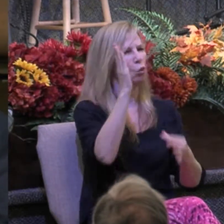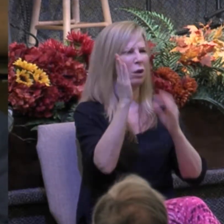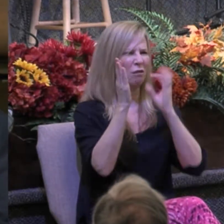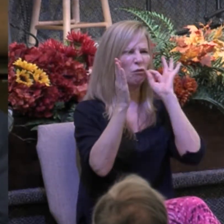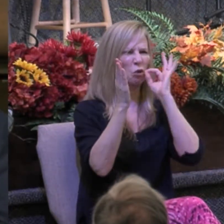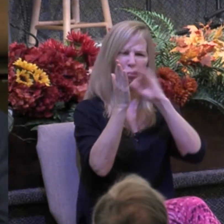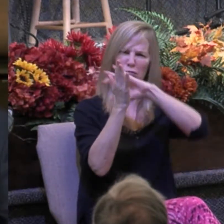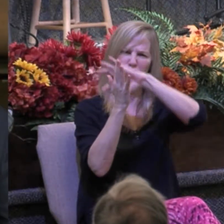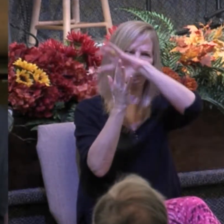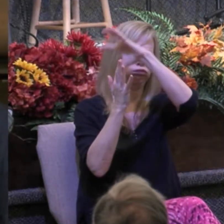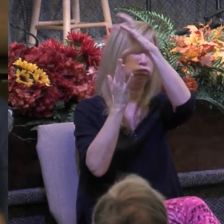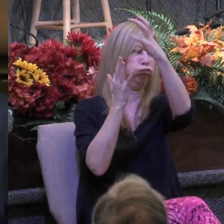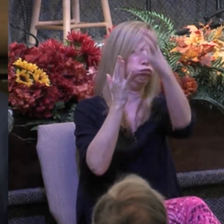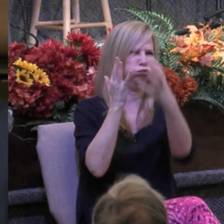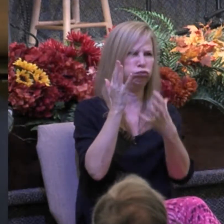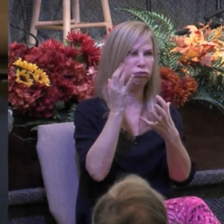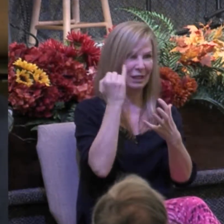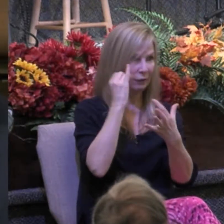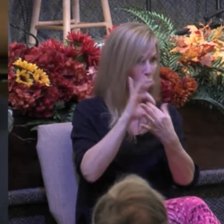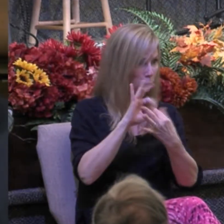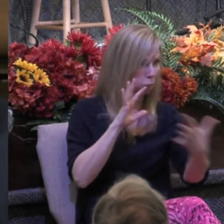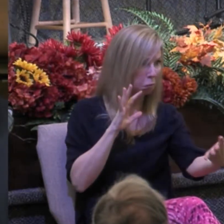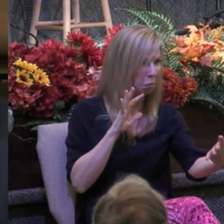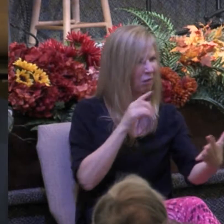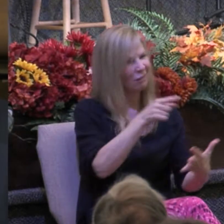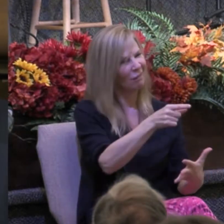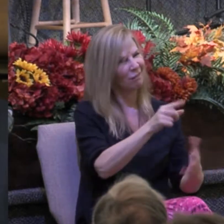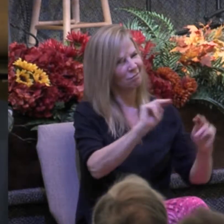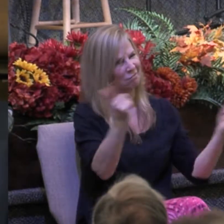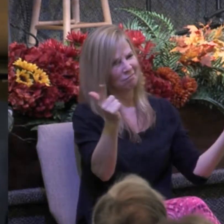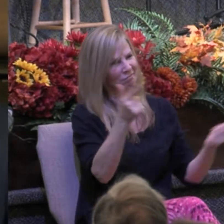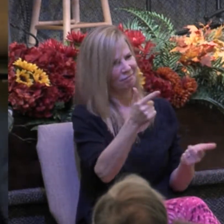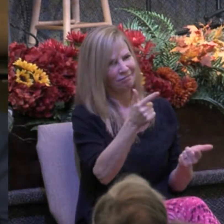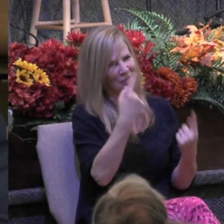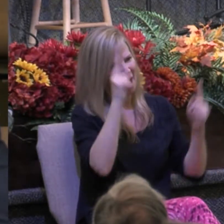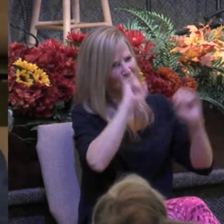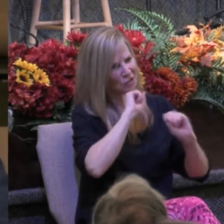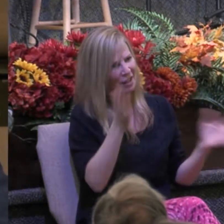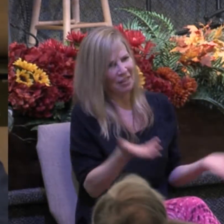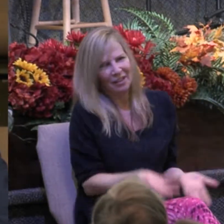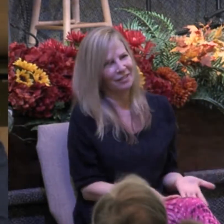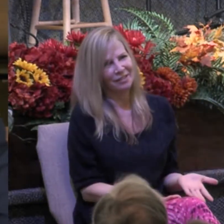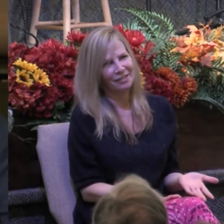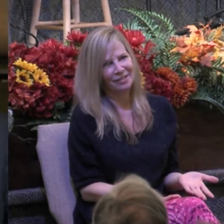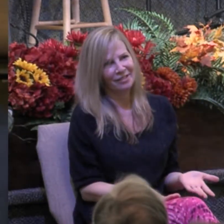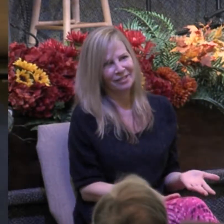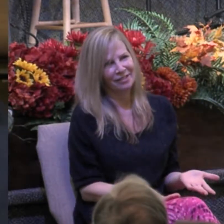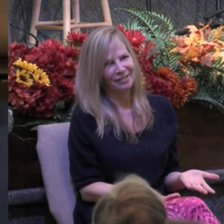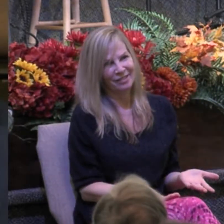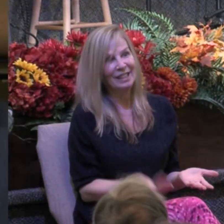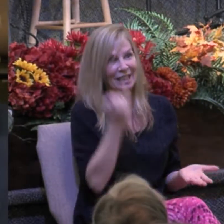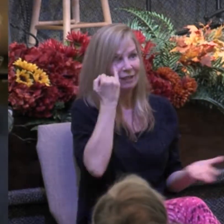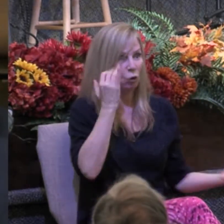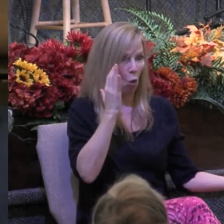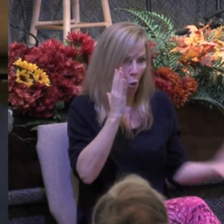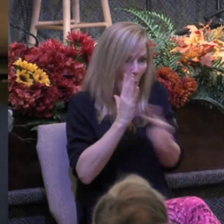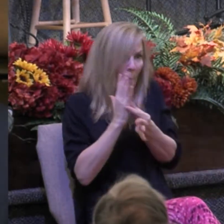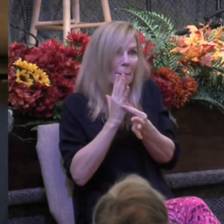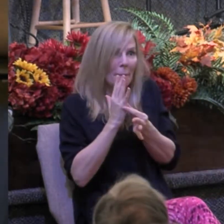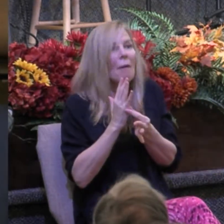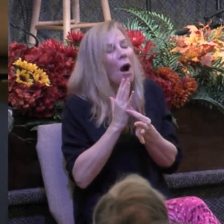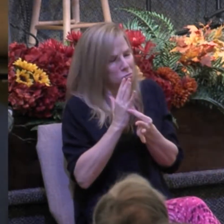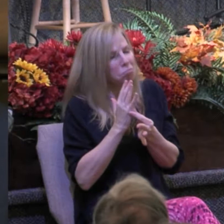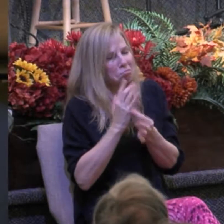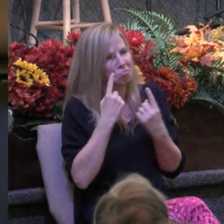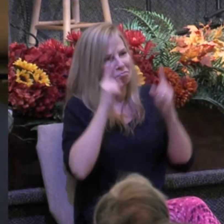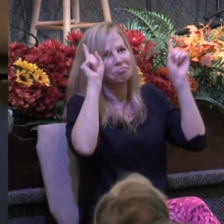nothing." Now, our Lord didn't mean that you couldn't accomplish anything, but what he did mean was that they couldn't accomplish anything of any lasting spiritual